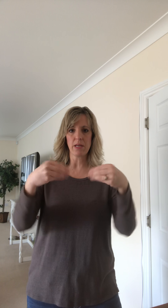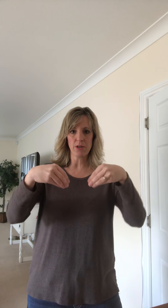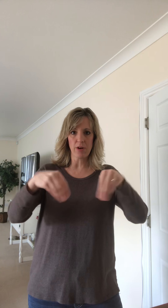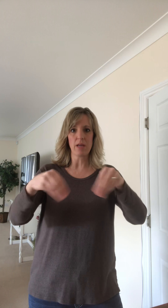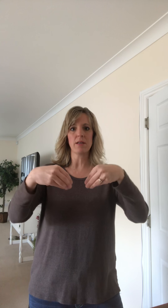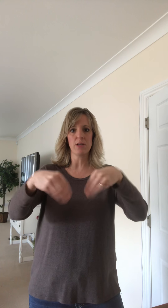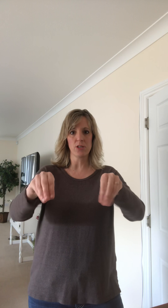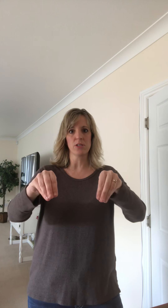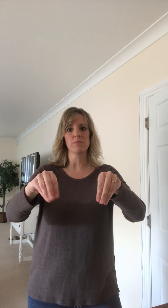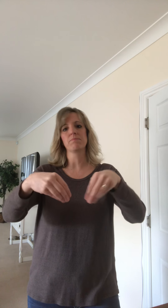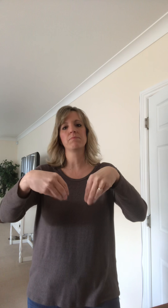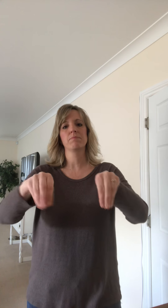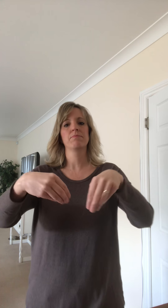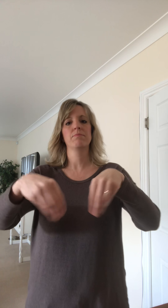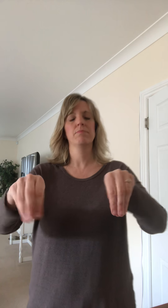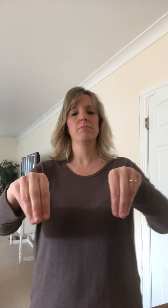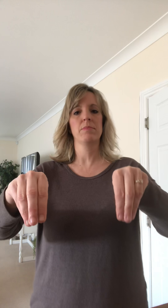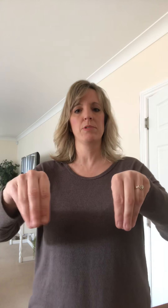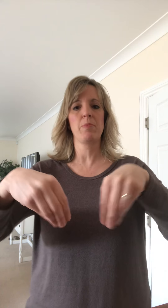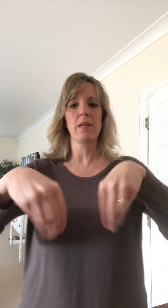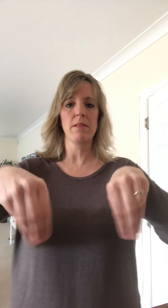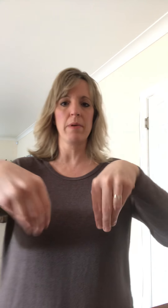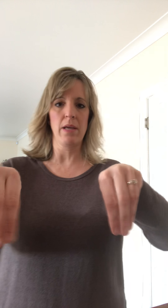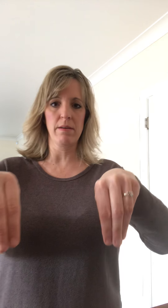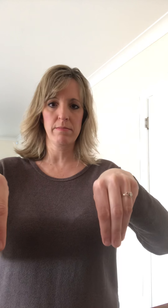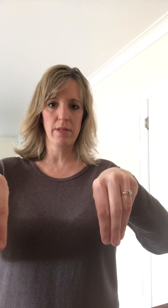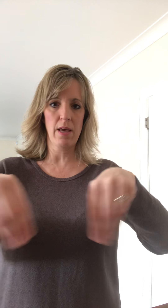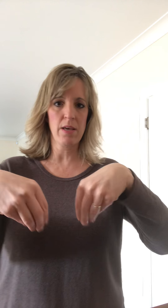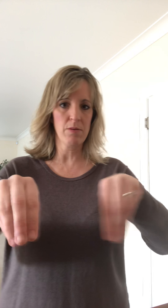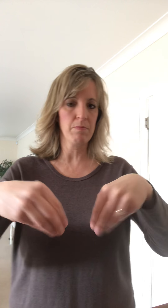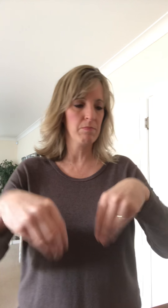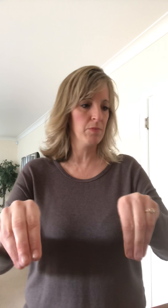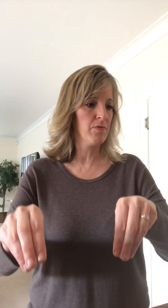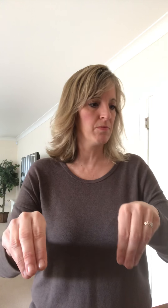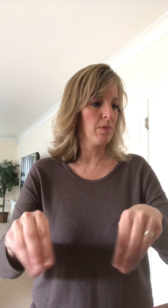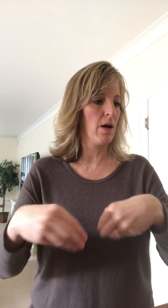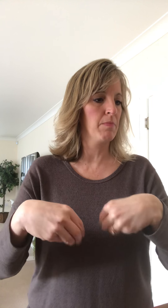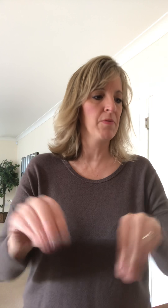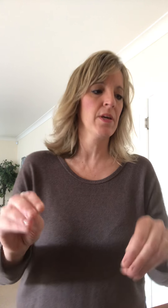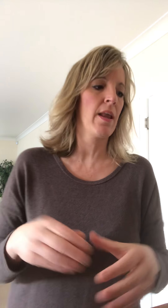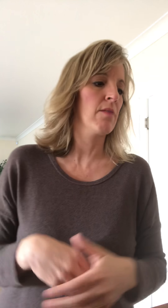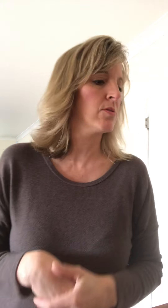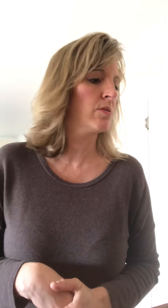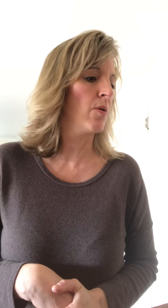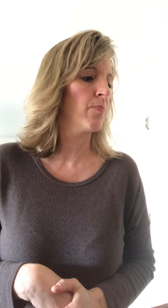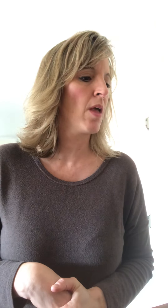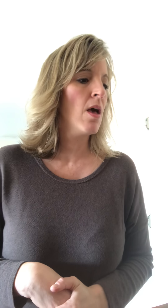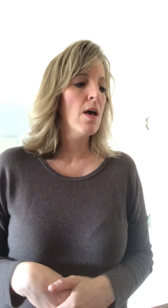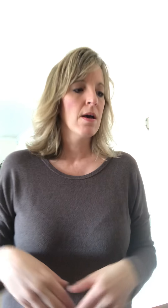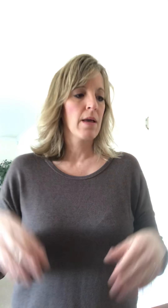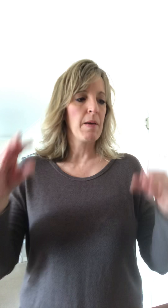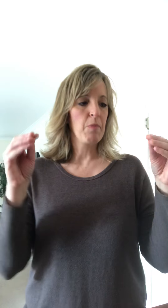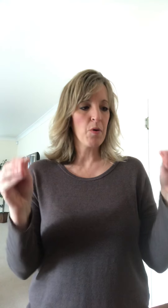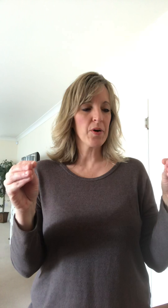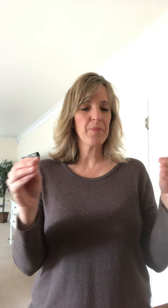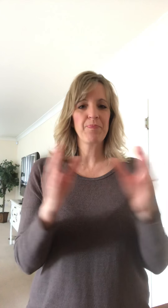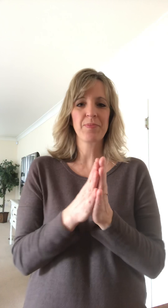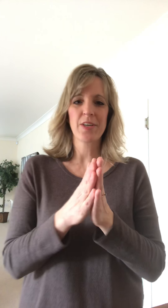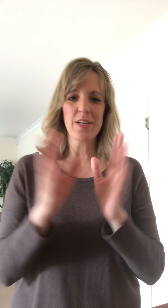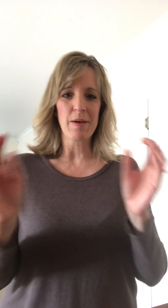in your hand and you're spending the money, okay, you're moving it out. So, okay, more. Good. I'm